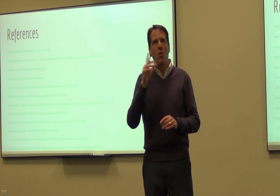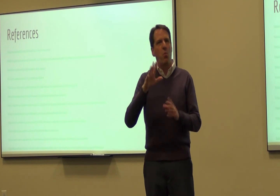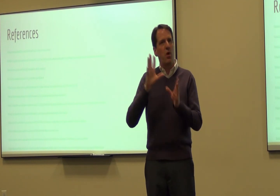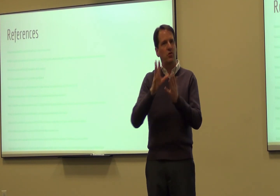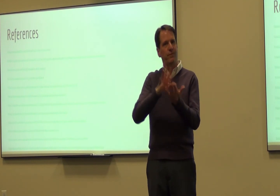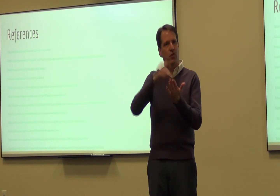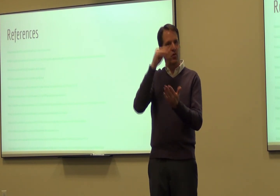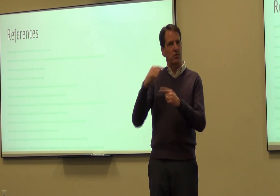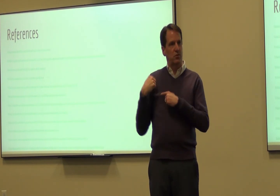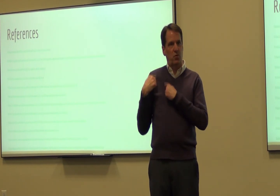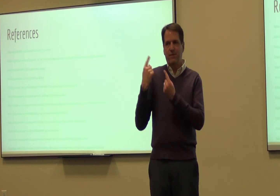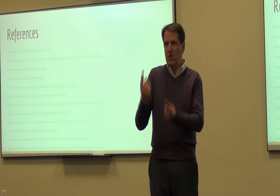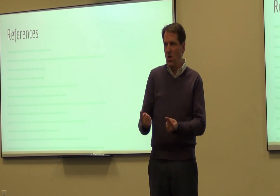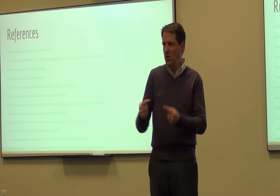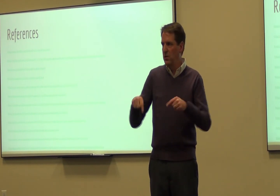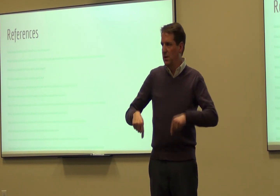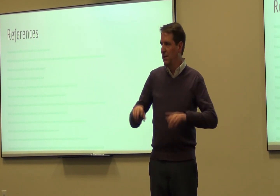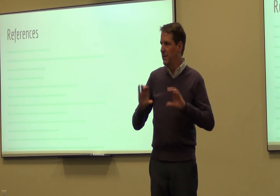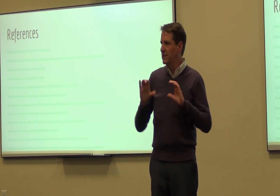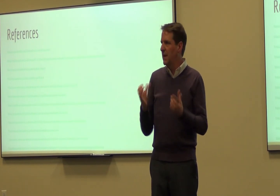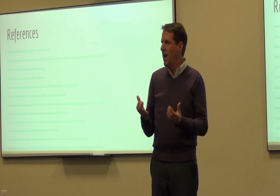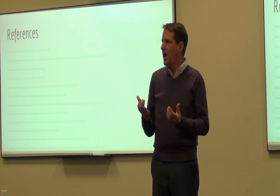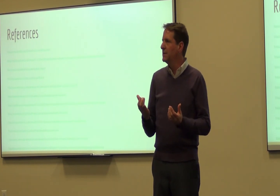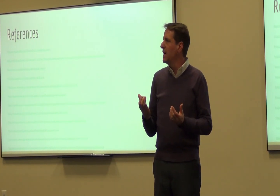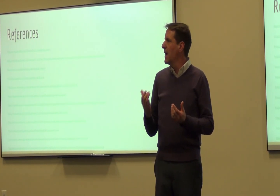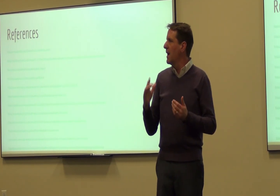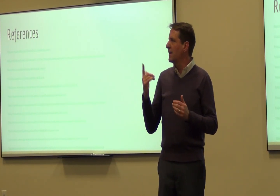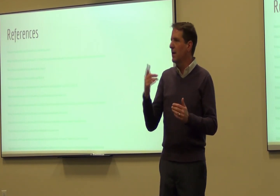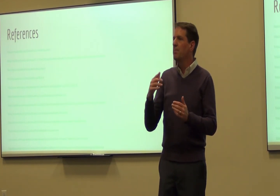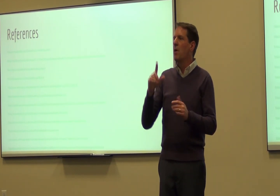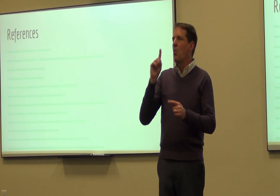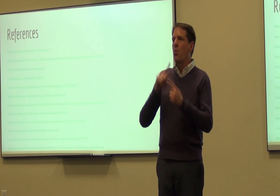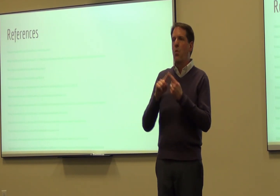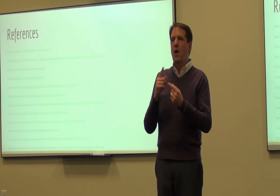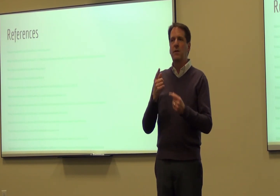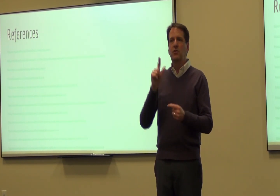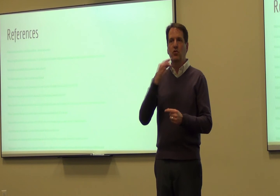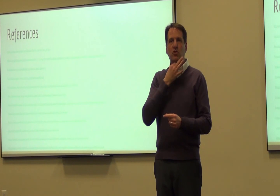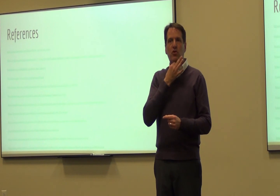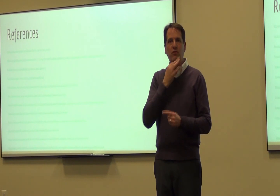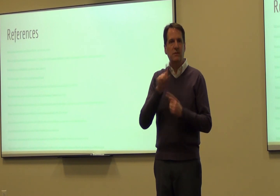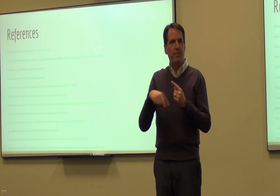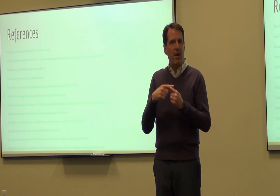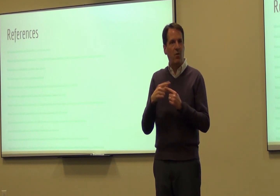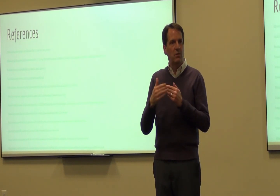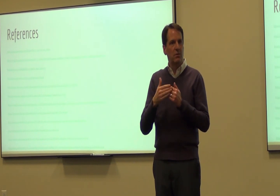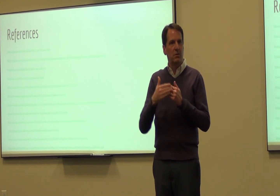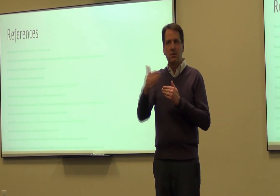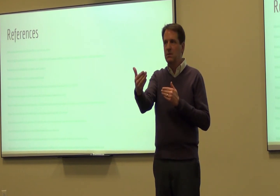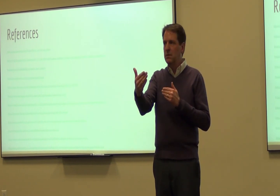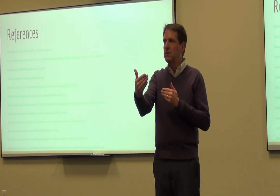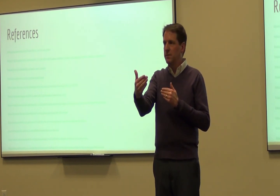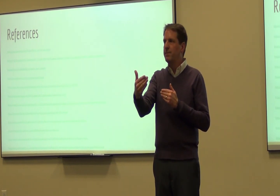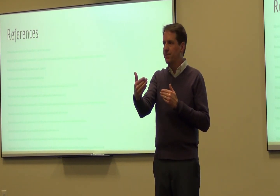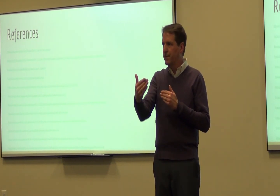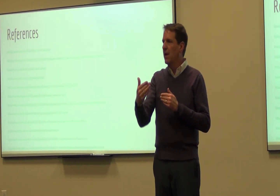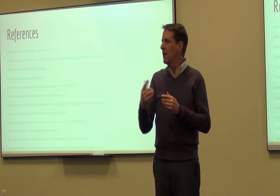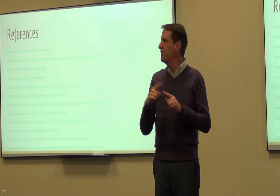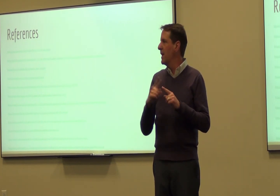simple, so it's just basically what you've learned so far in this class, what you are still curious